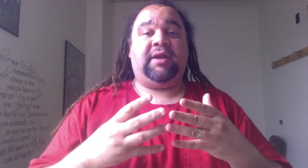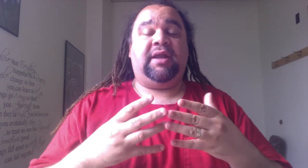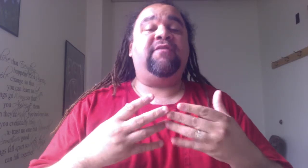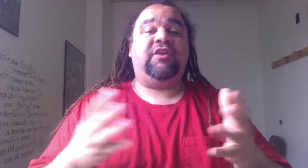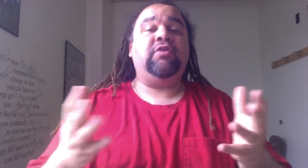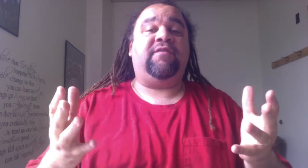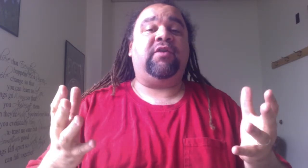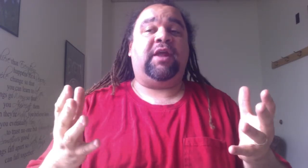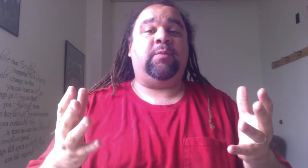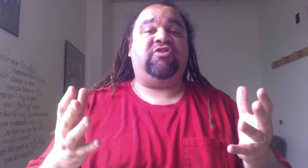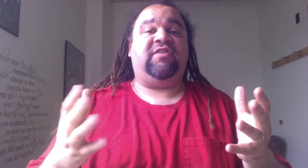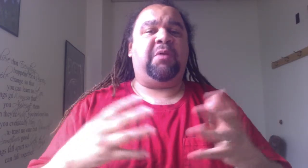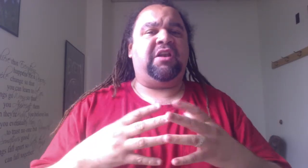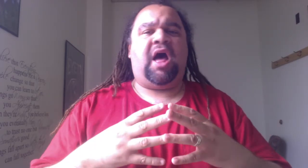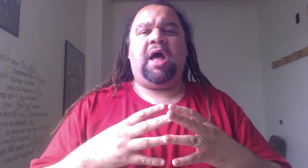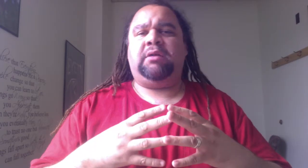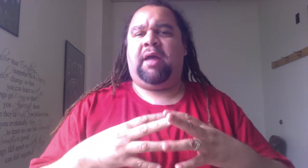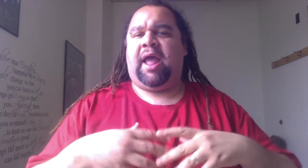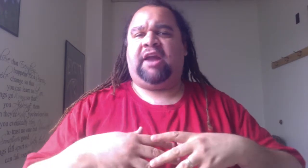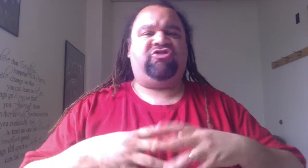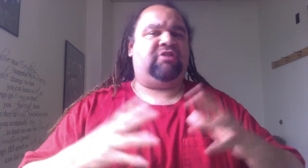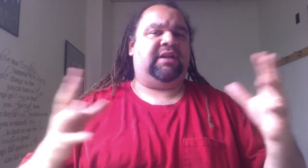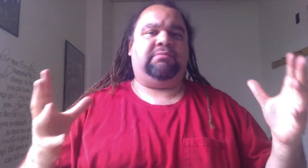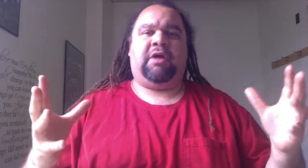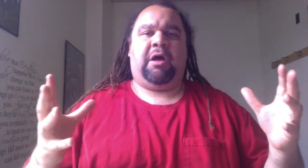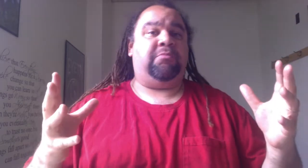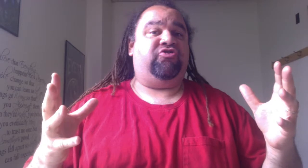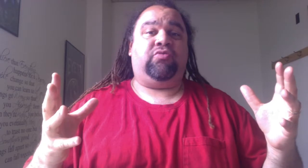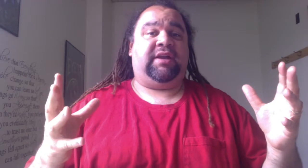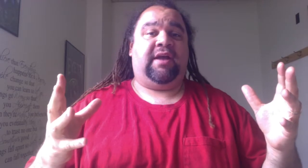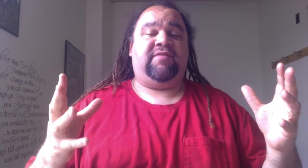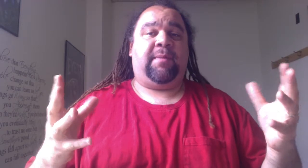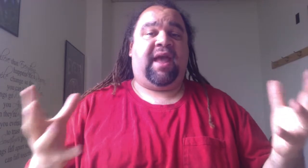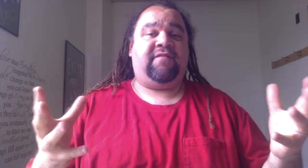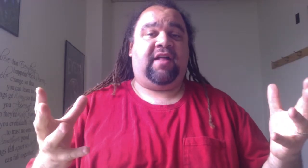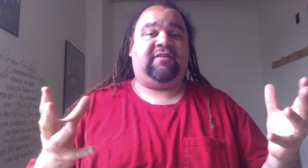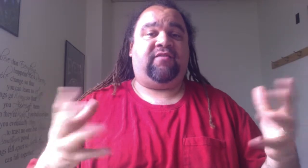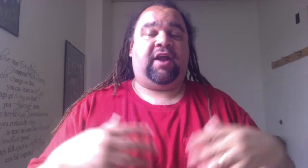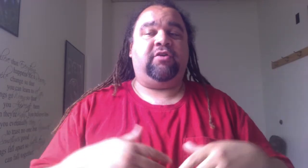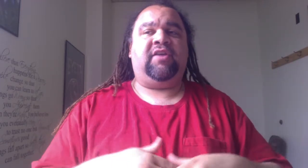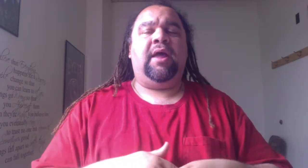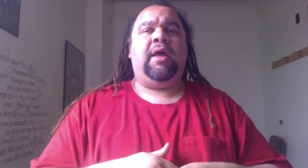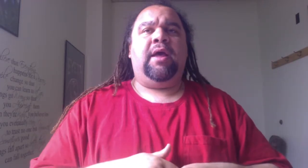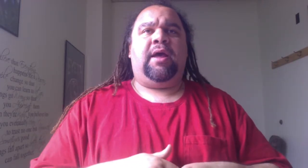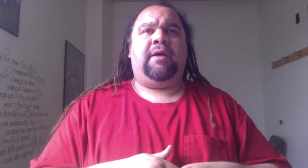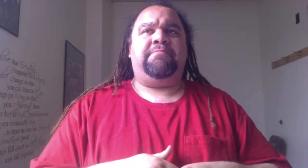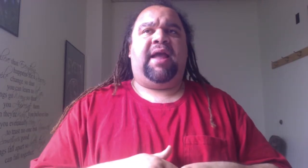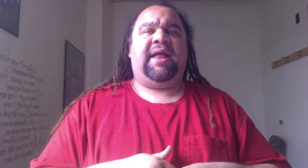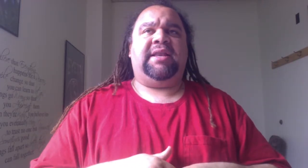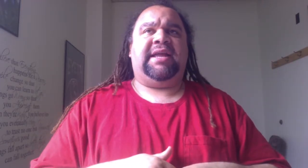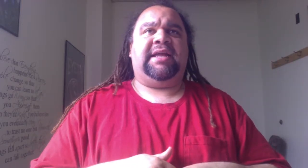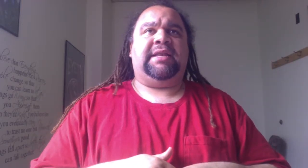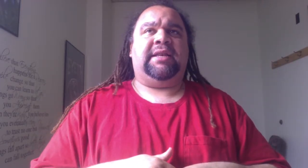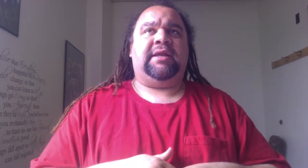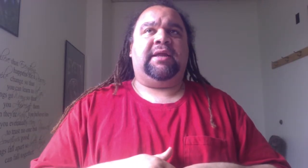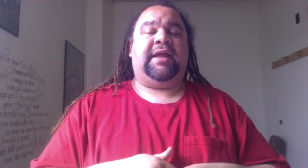in a few different languages, but not actually a majority of them have classifiers. And in